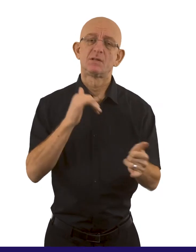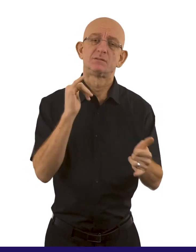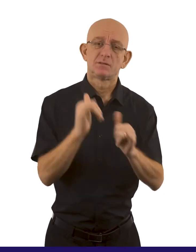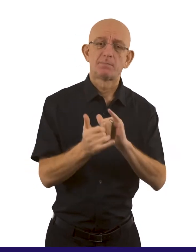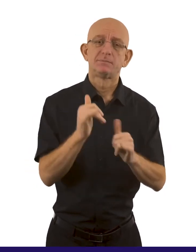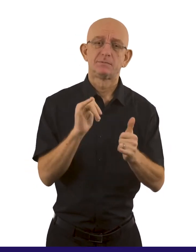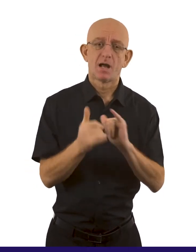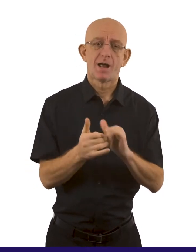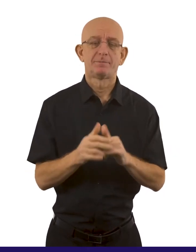Sometimes.